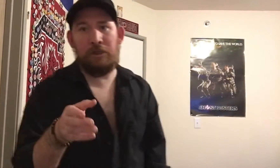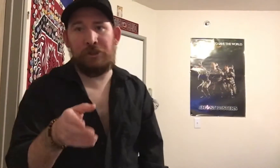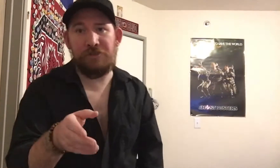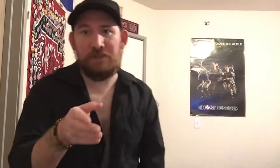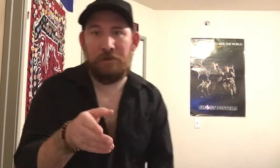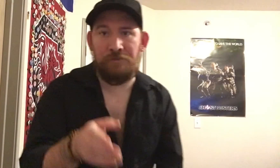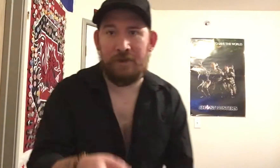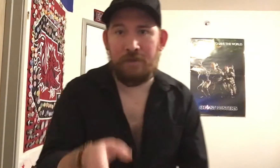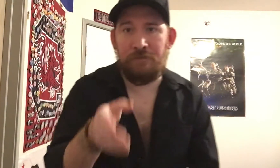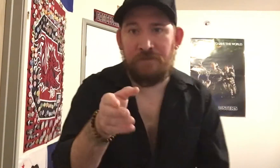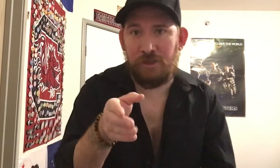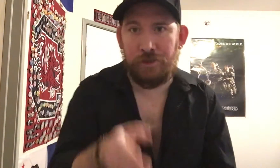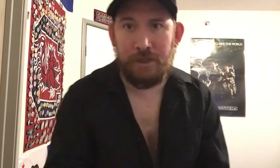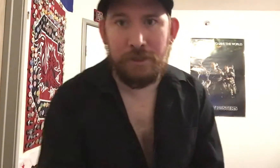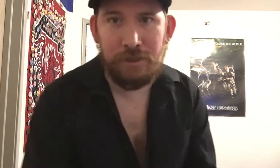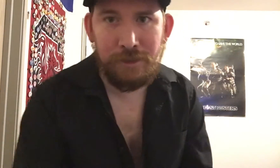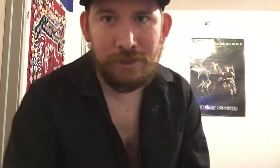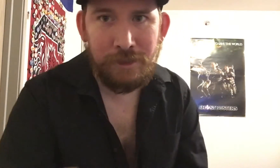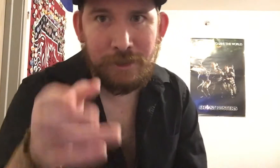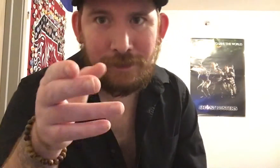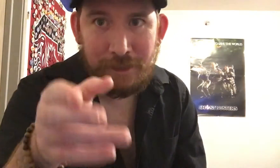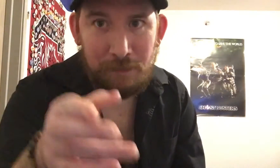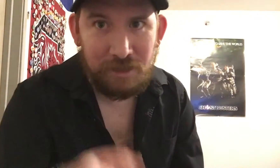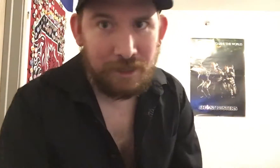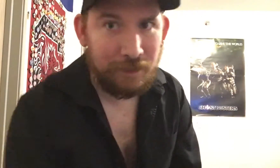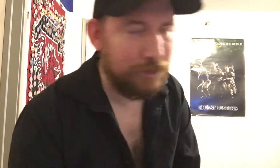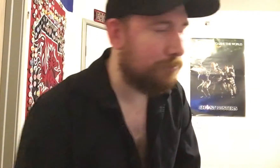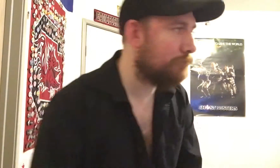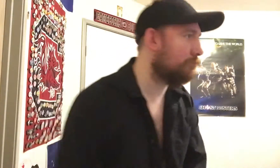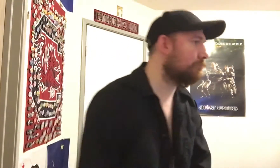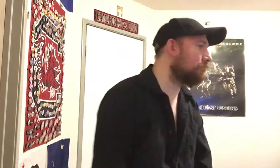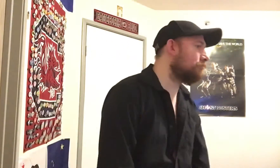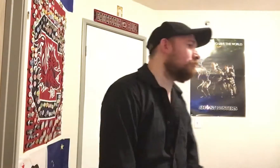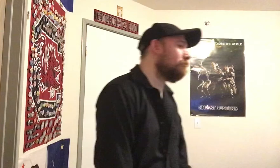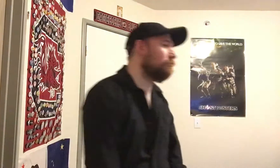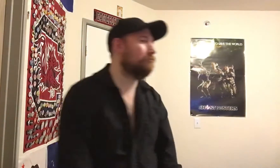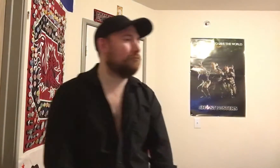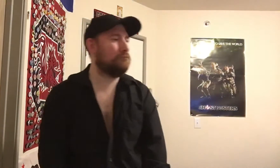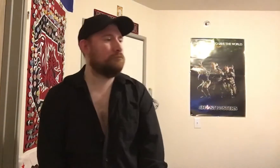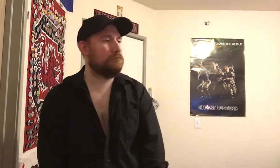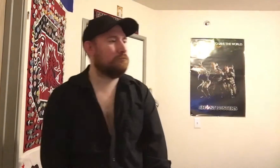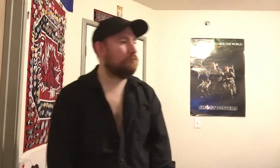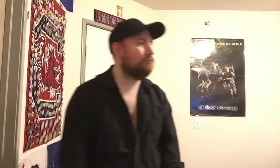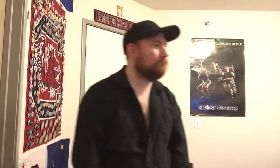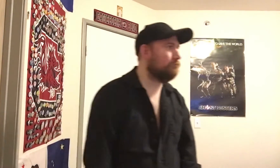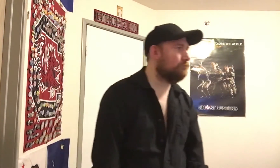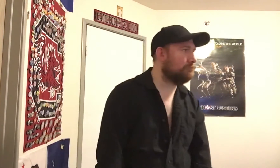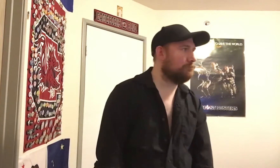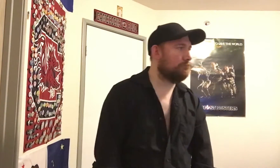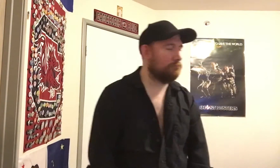Usher's Little Freak featuring Nicki Minaj. Yeah. Hey Polo, what's up? Hey, you ready for this one? Let's